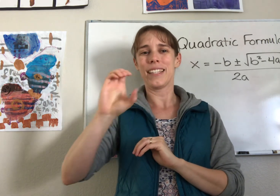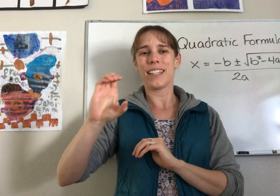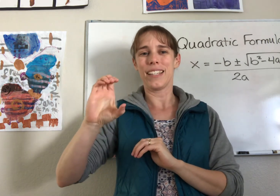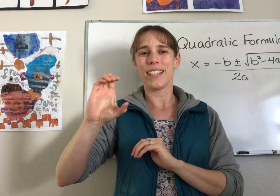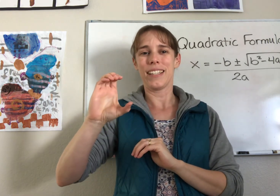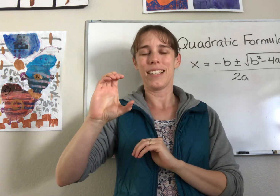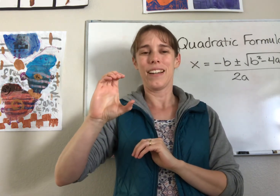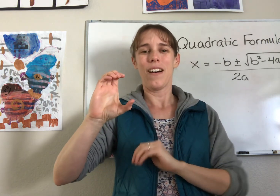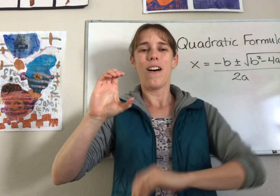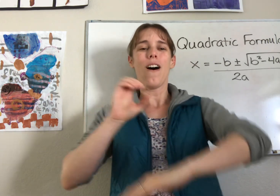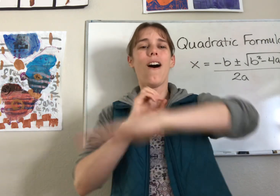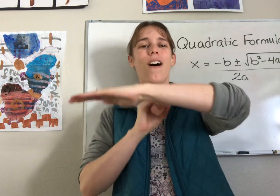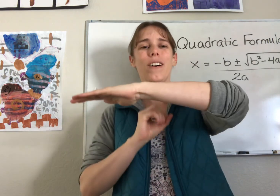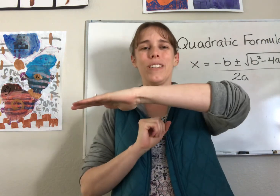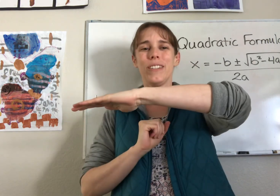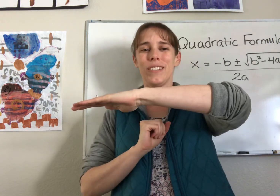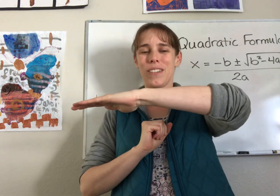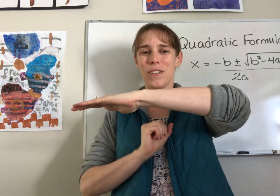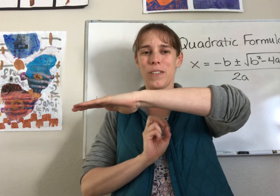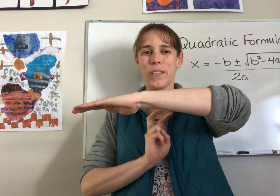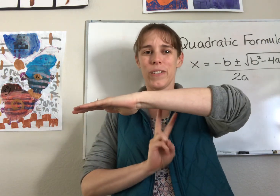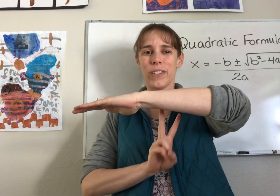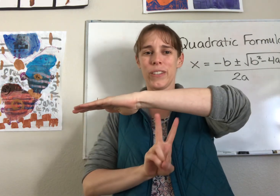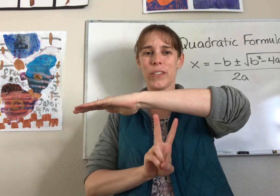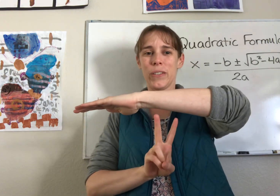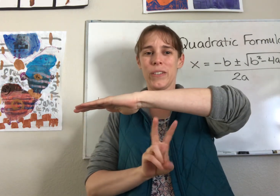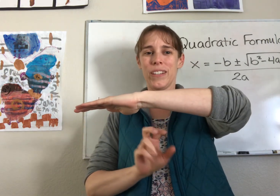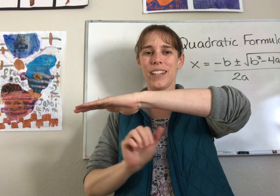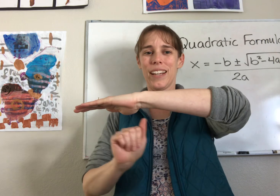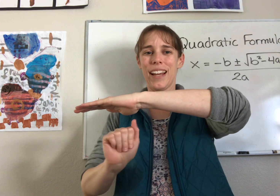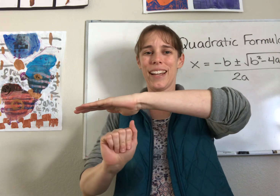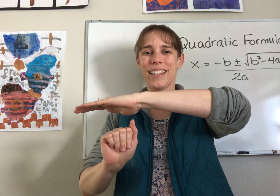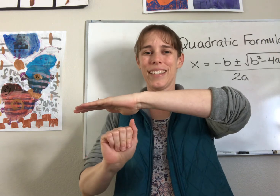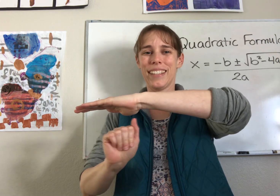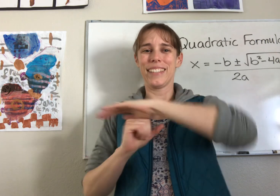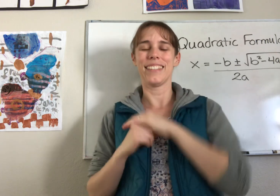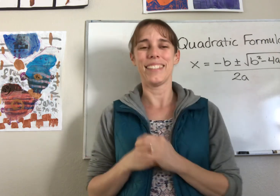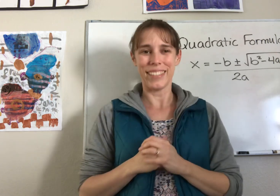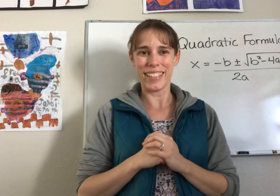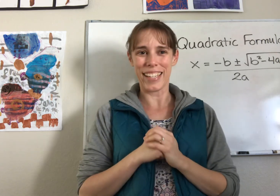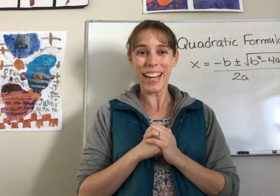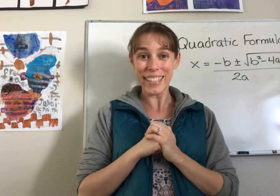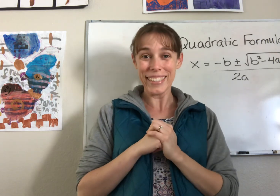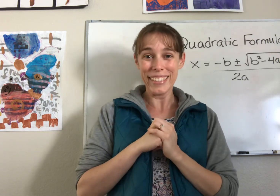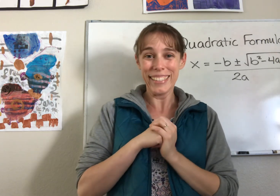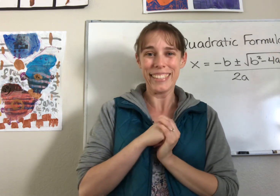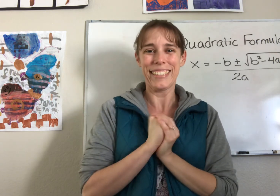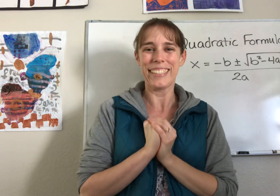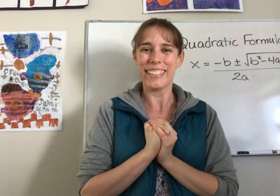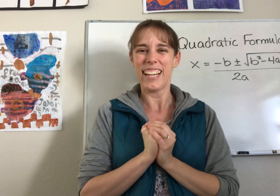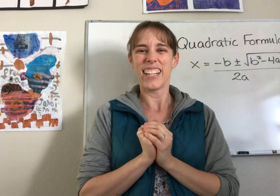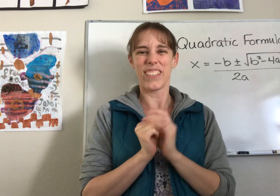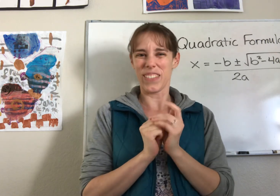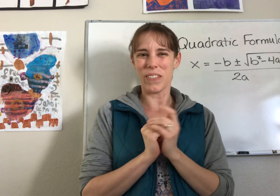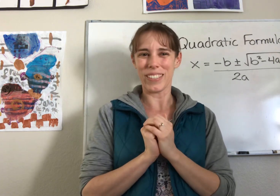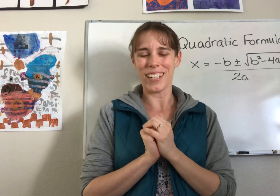4AC all over 2A. Did you get it? Should we do it one more time?